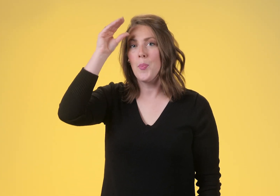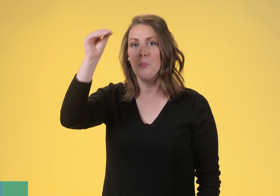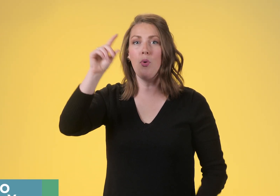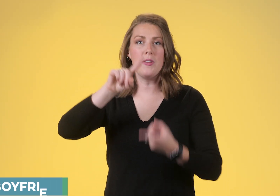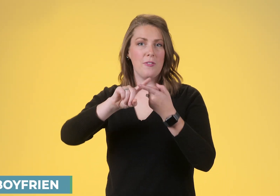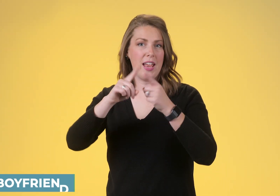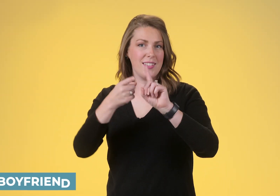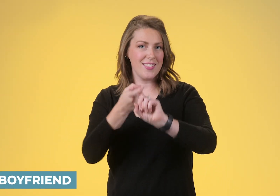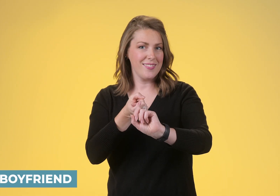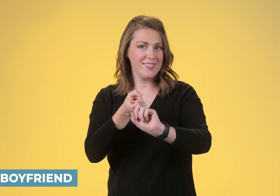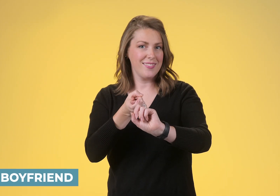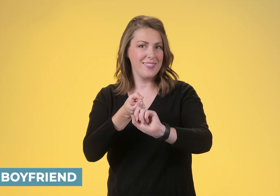Boyfriend.